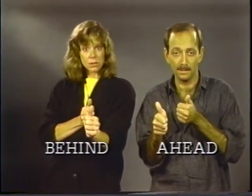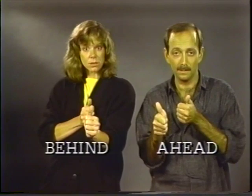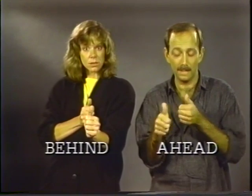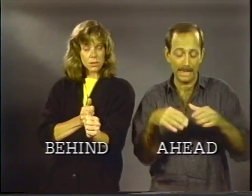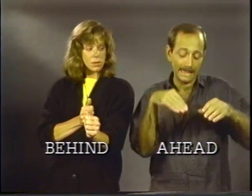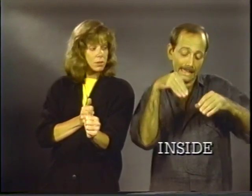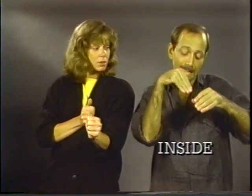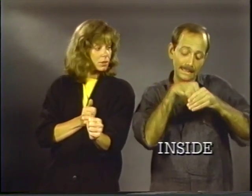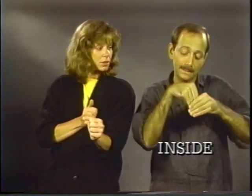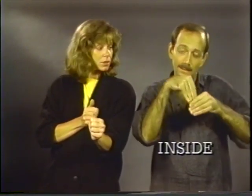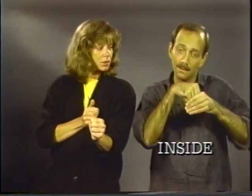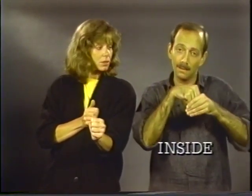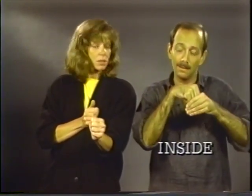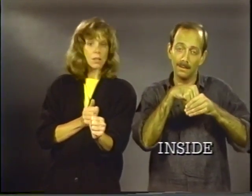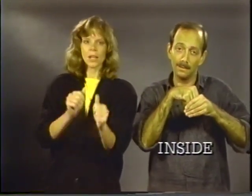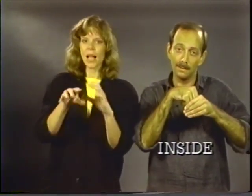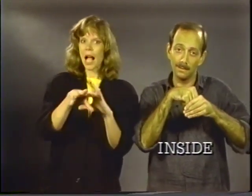inside, outside.